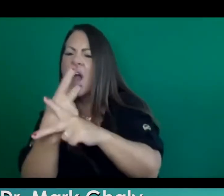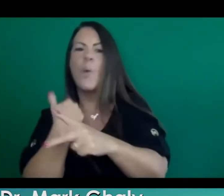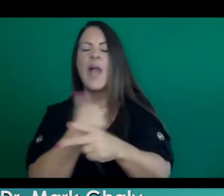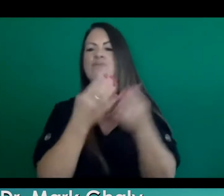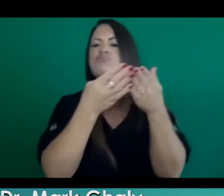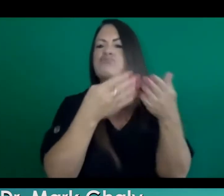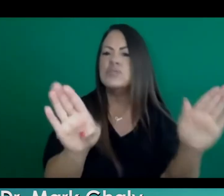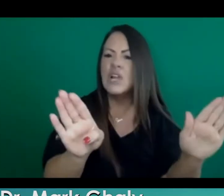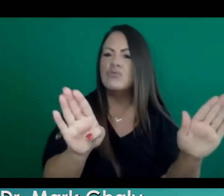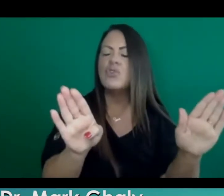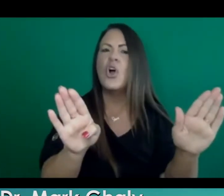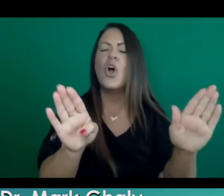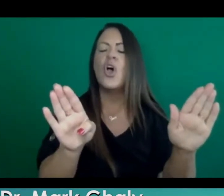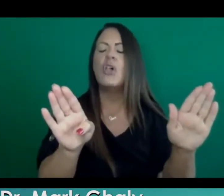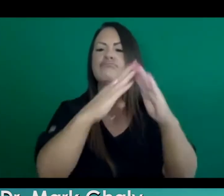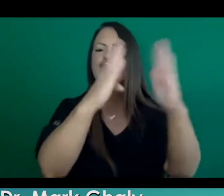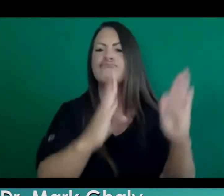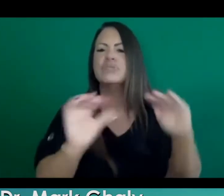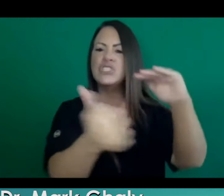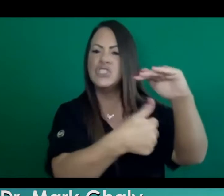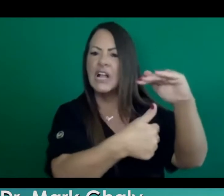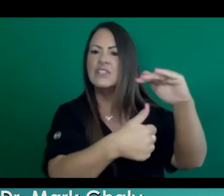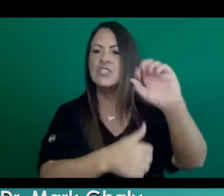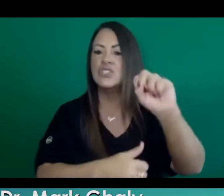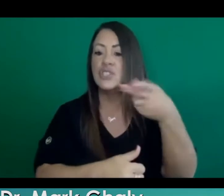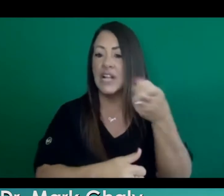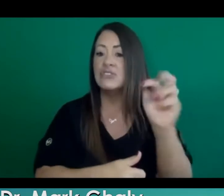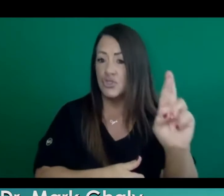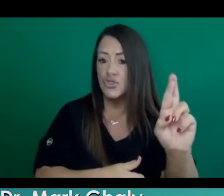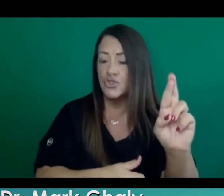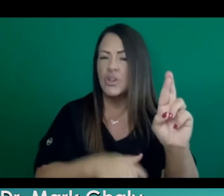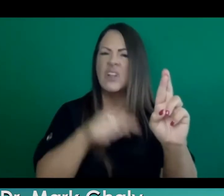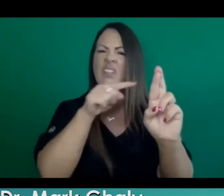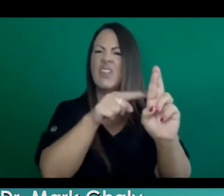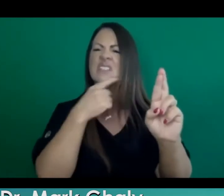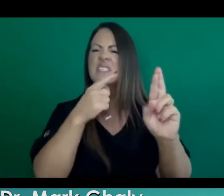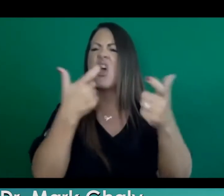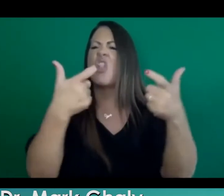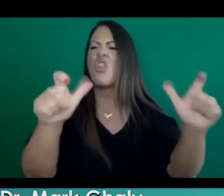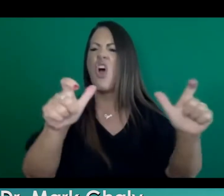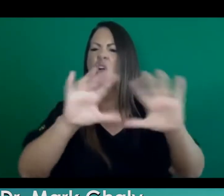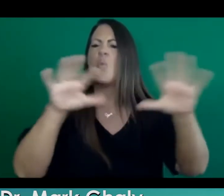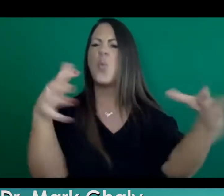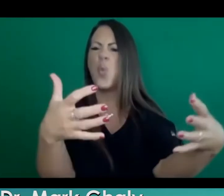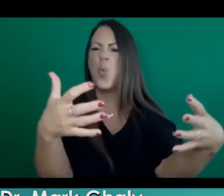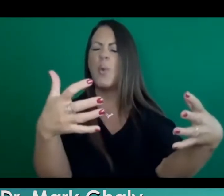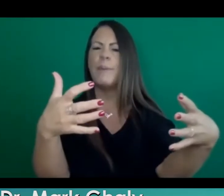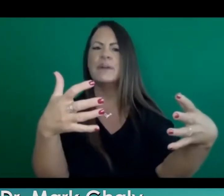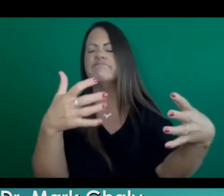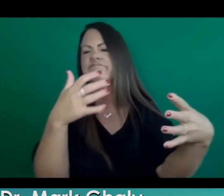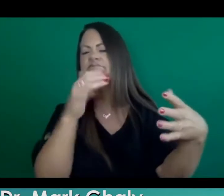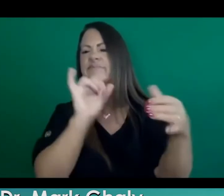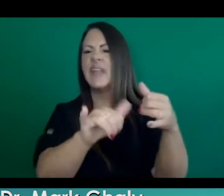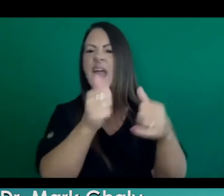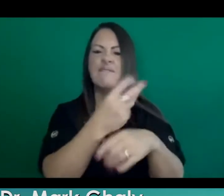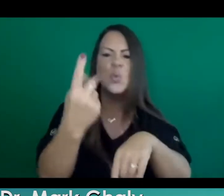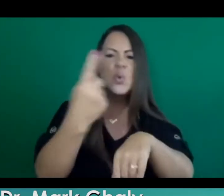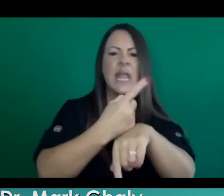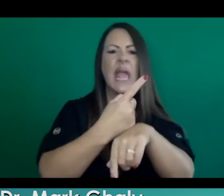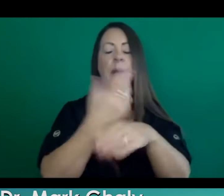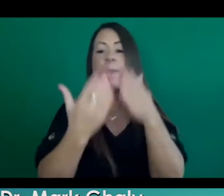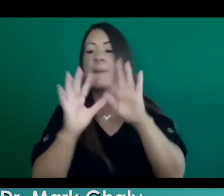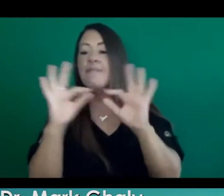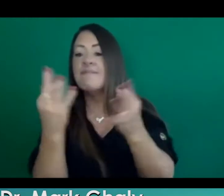are congregate shelters, individuals who live in large facilities for a number of days with their families,